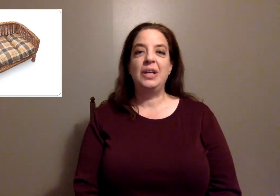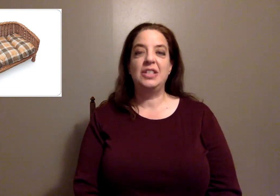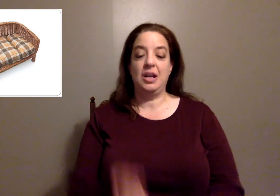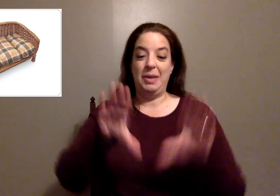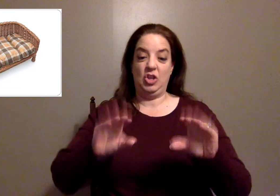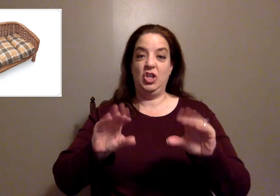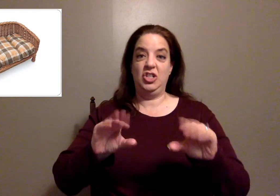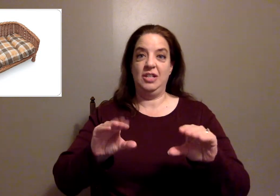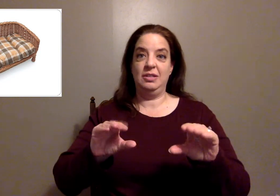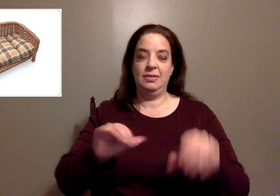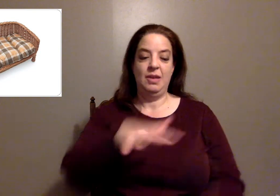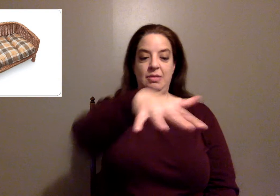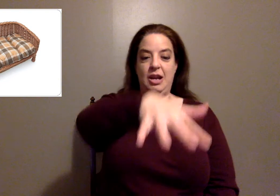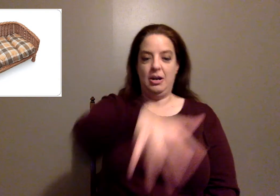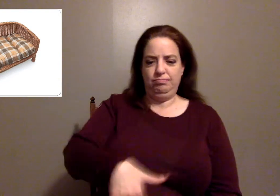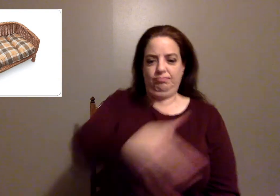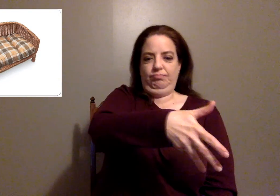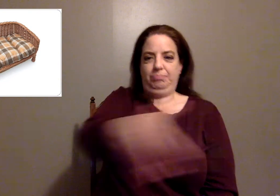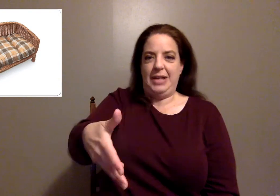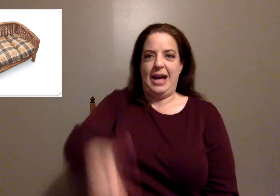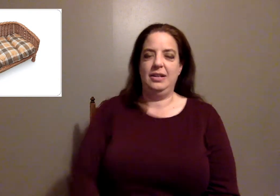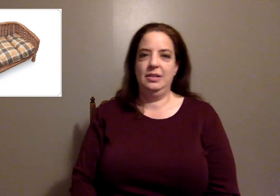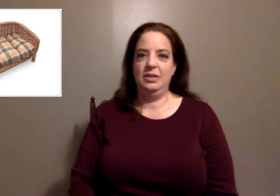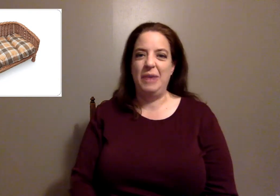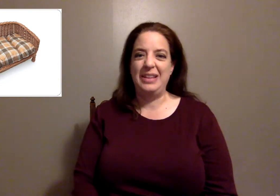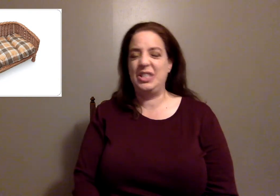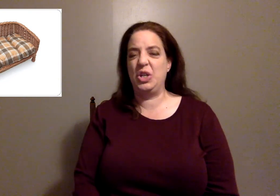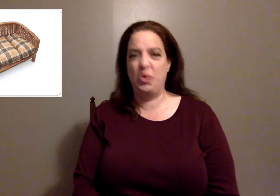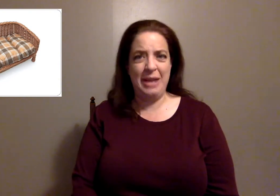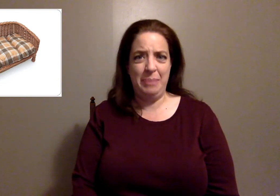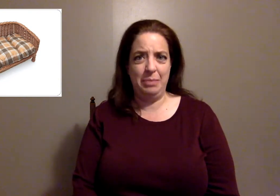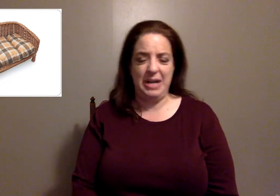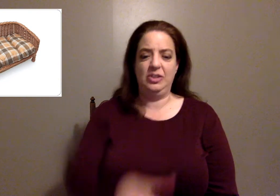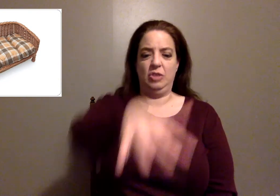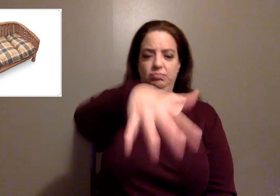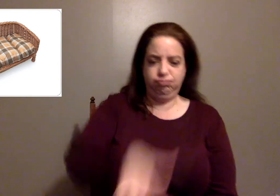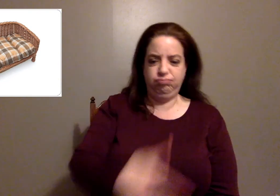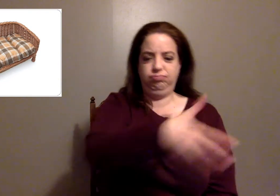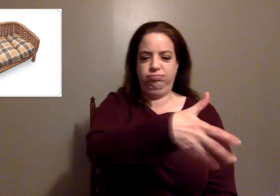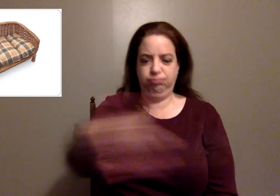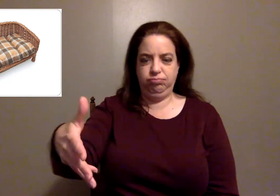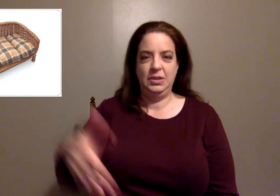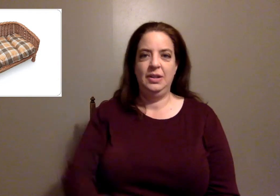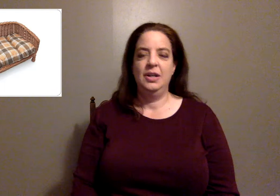talk about the cushions, they're plaid, right? That's a great big plaid, so I